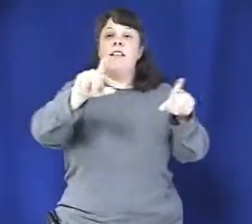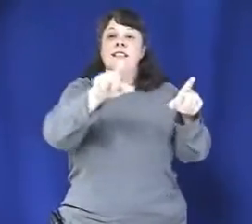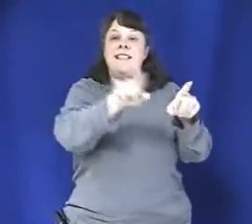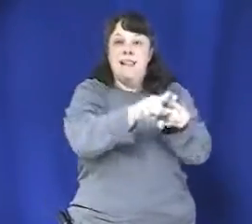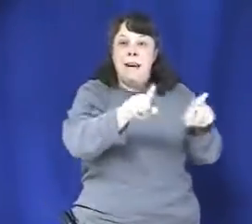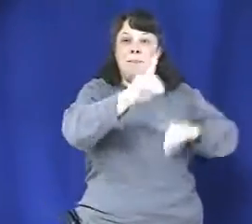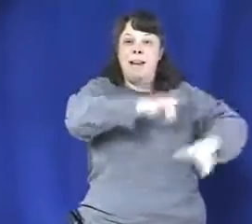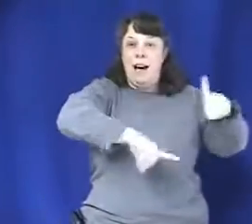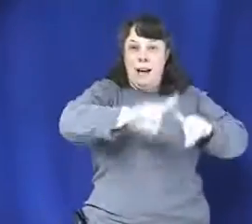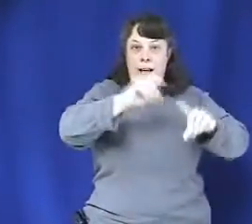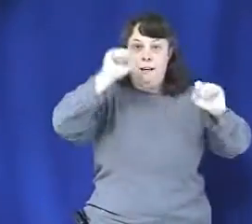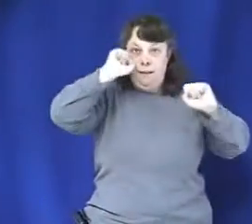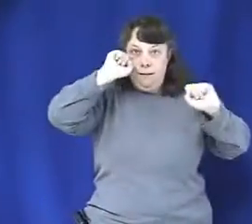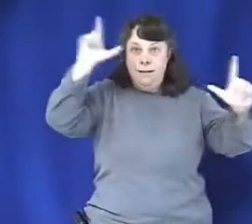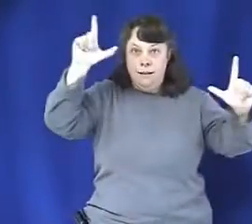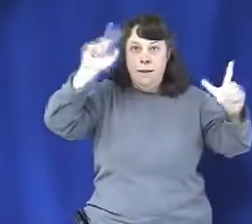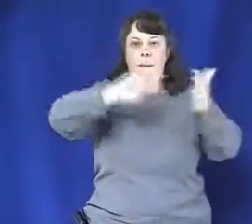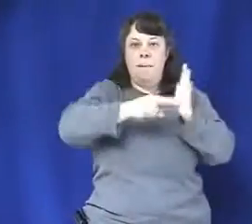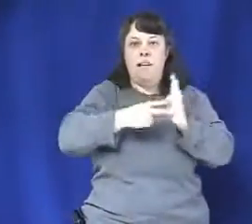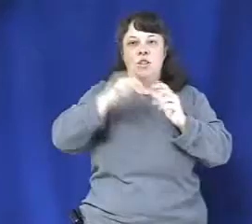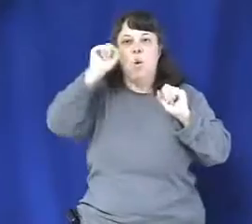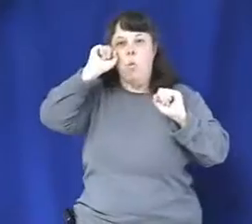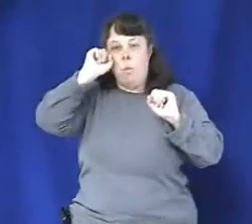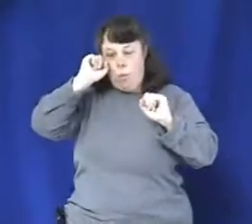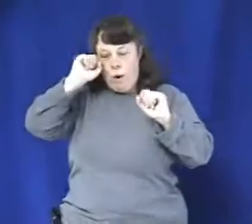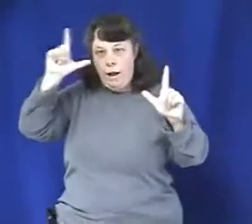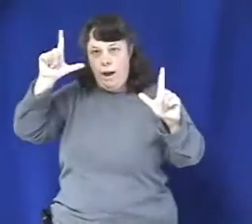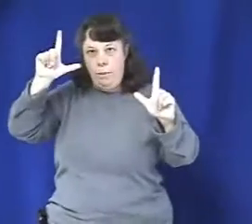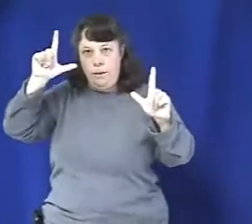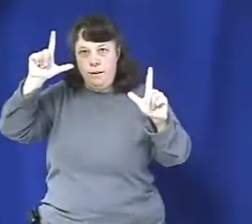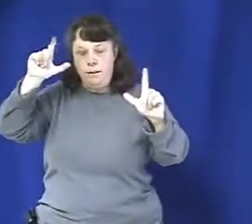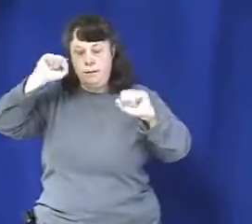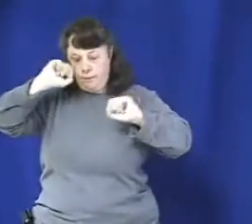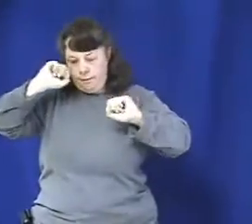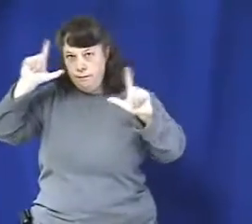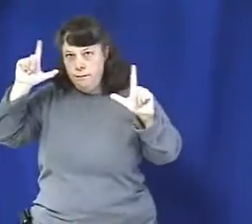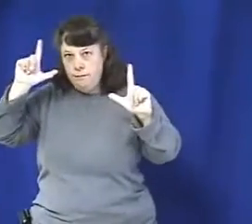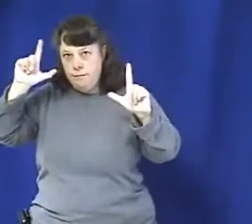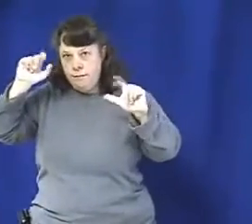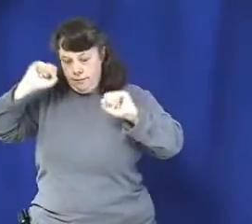The same sign means wake up.